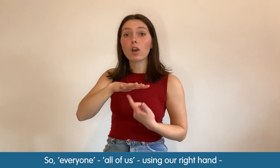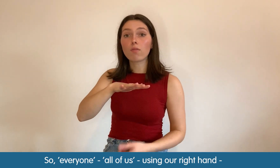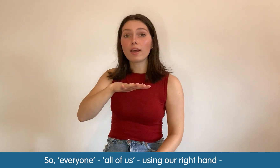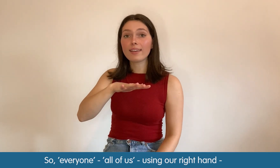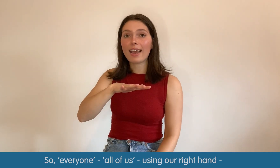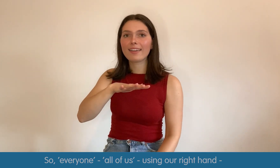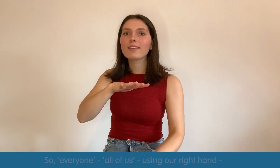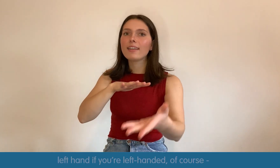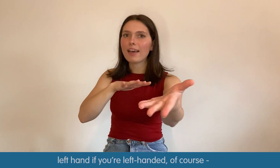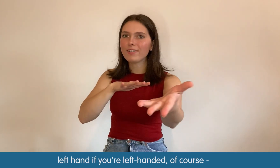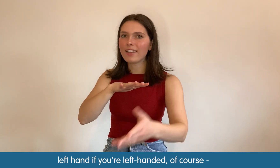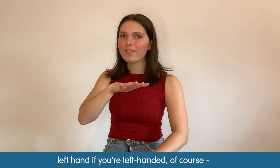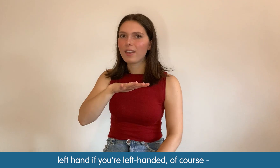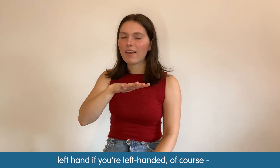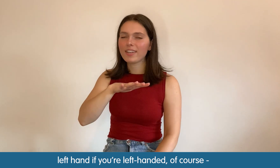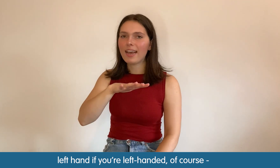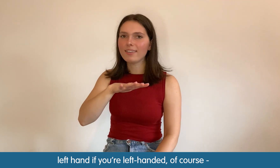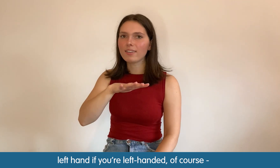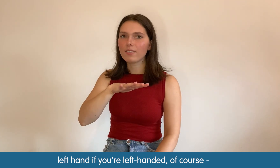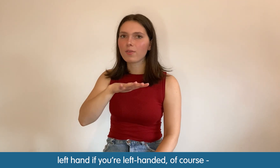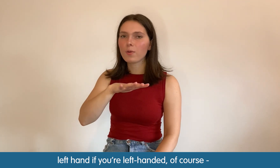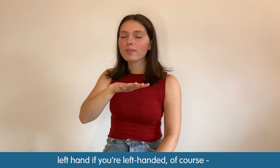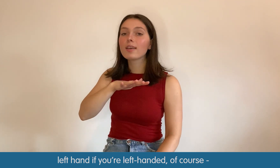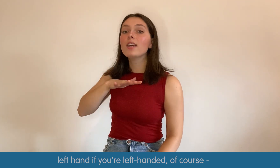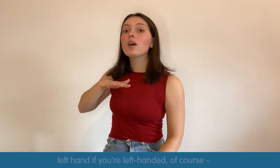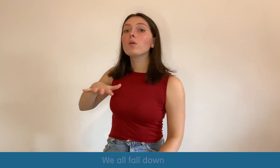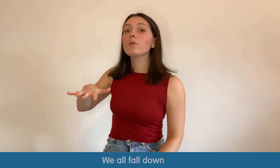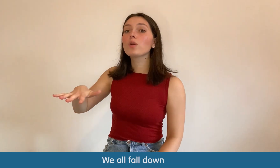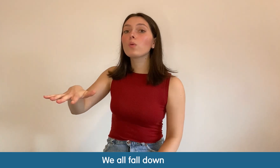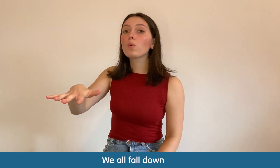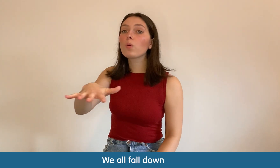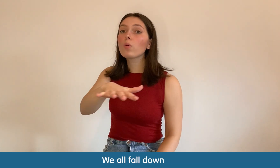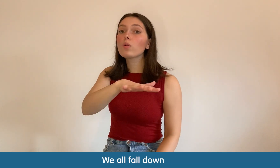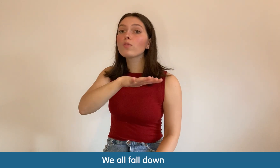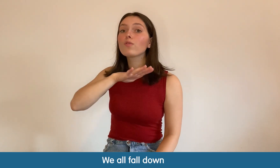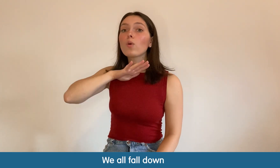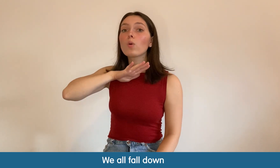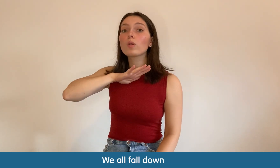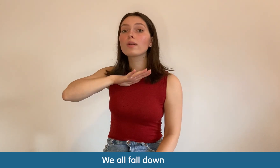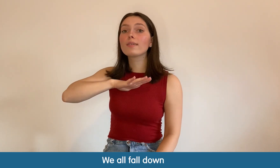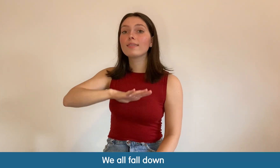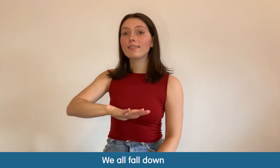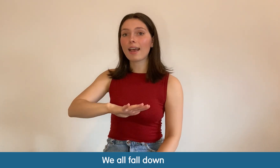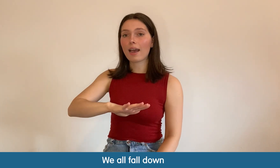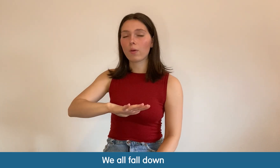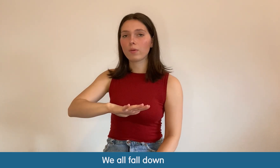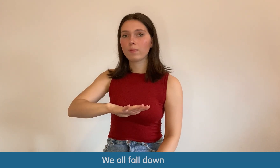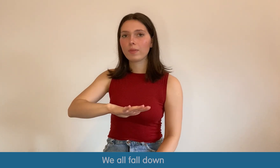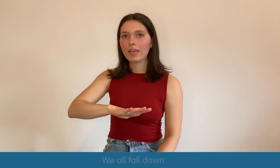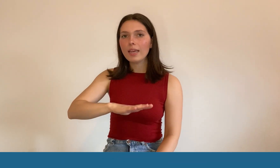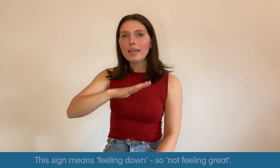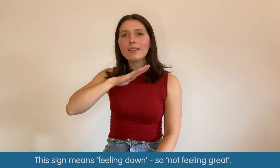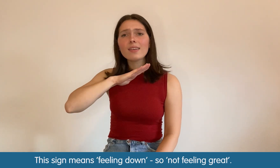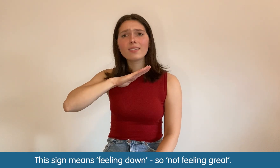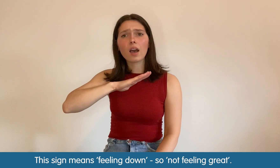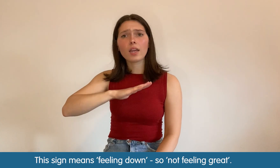right hand, left hand if you're left-handed, of course, we all fall down. This sign